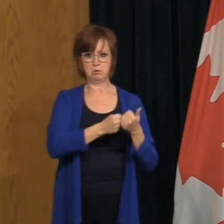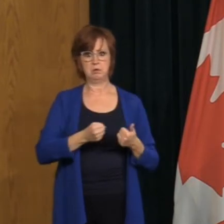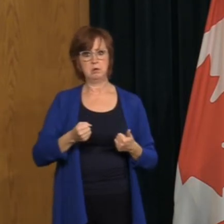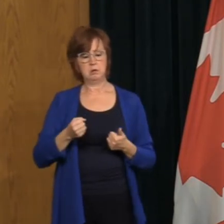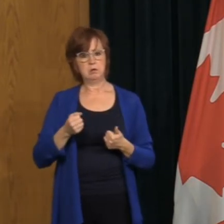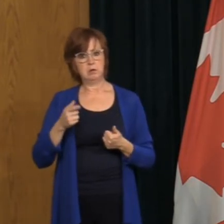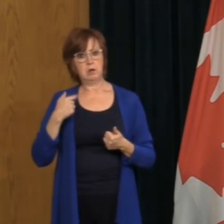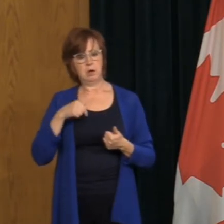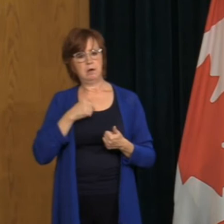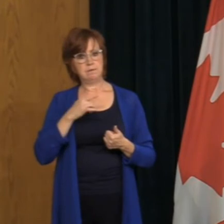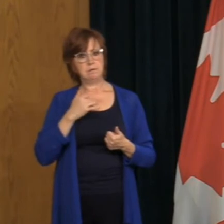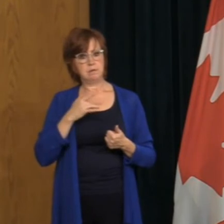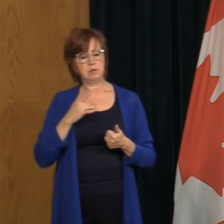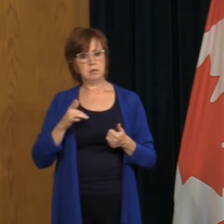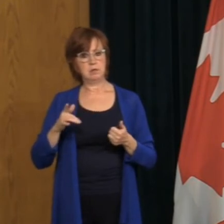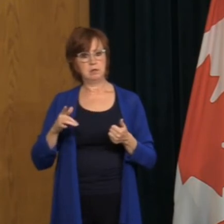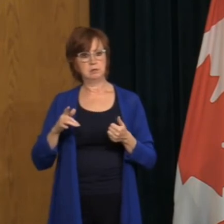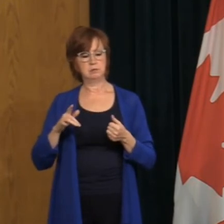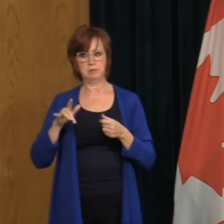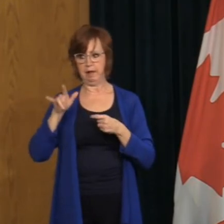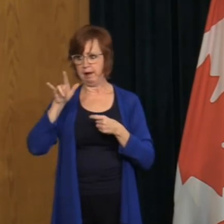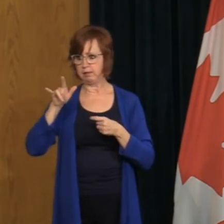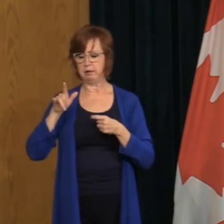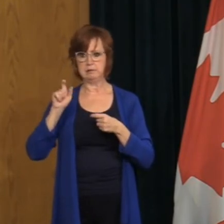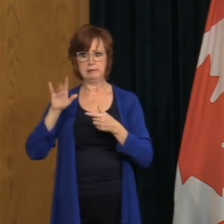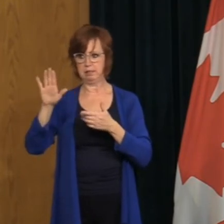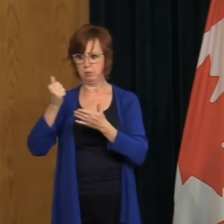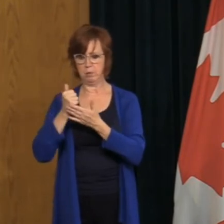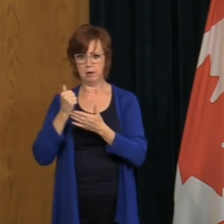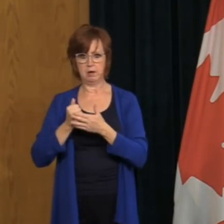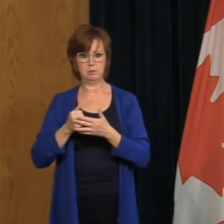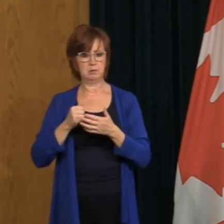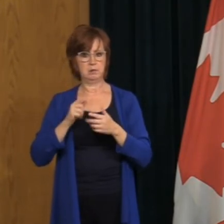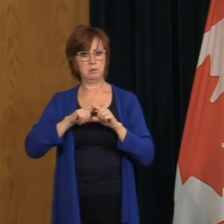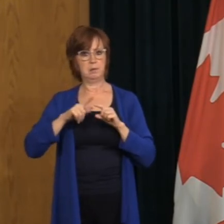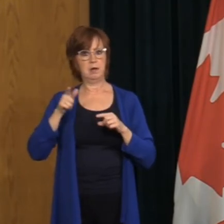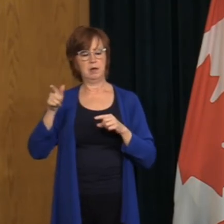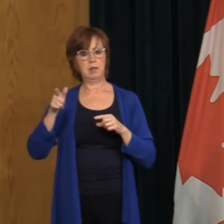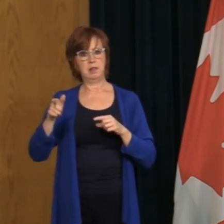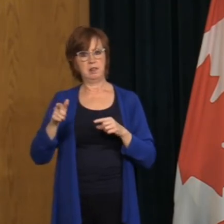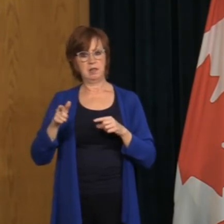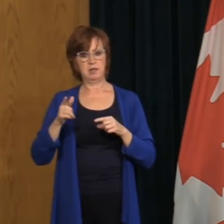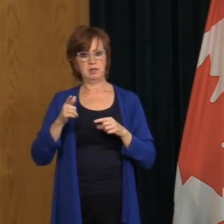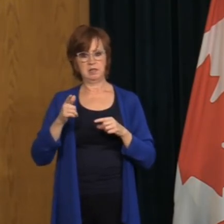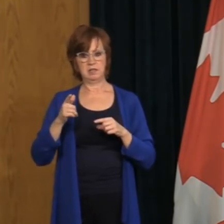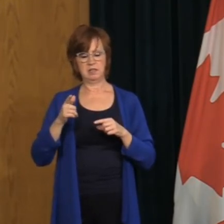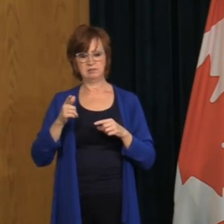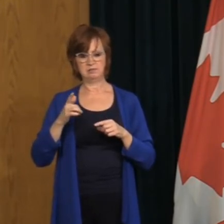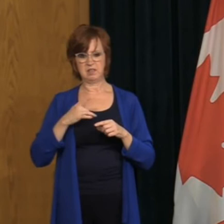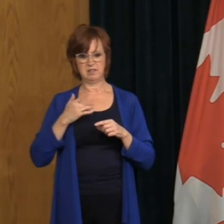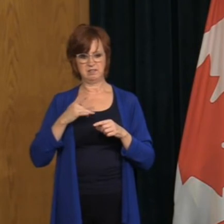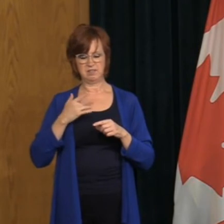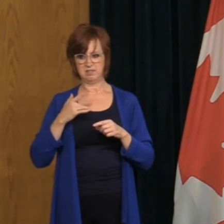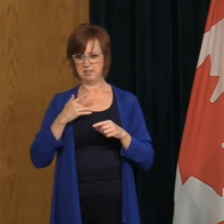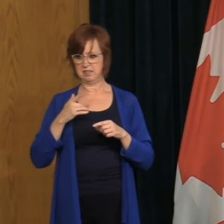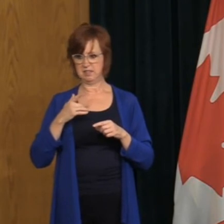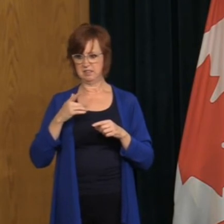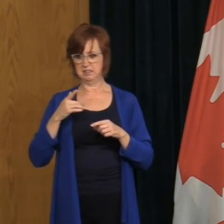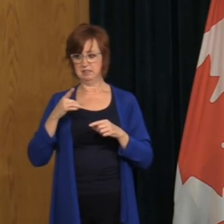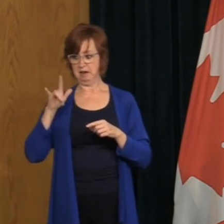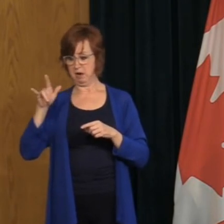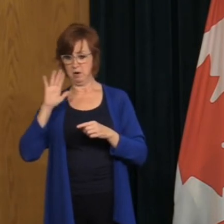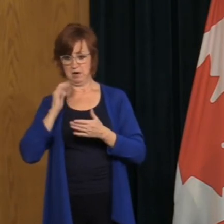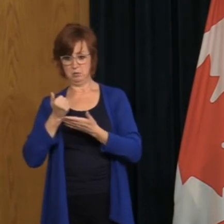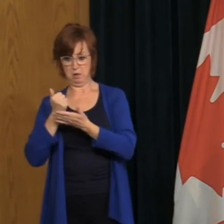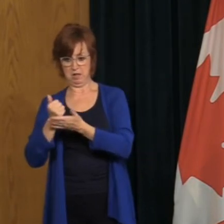with the decision either at the political level or wherever. It just simply isn't going to be useful for the energy